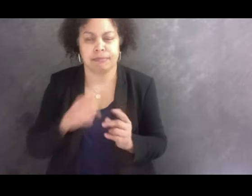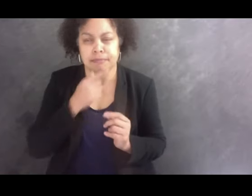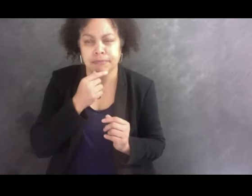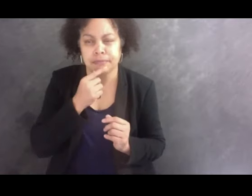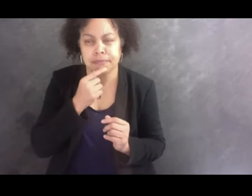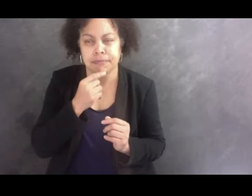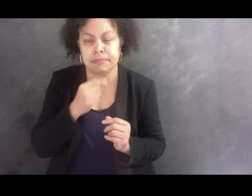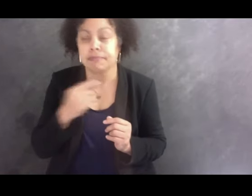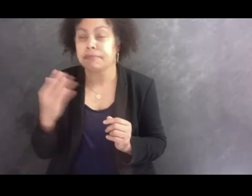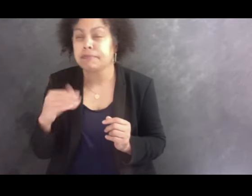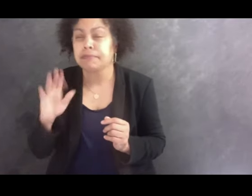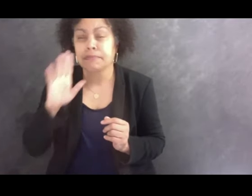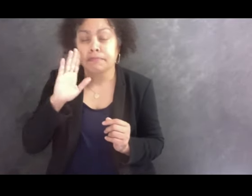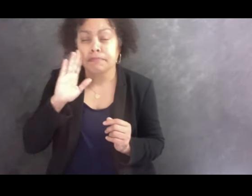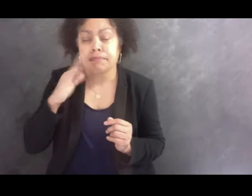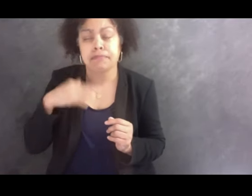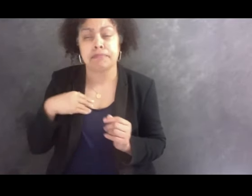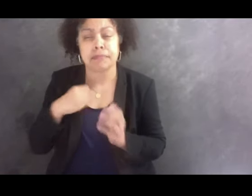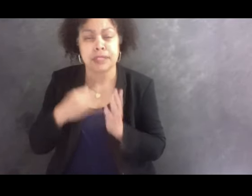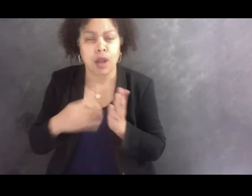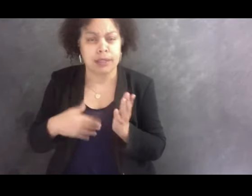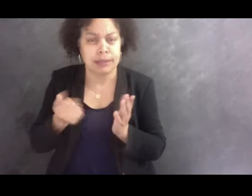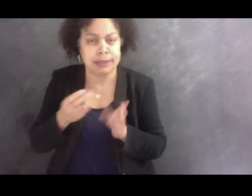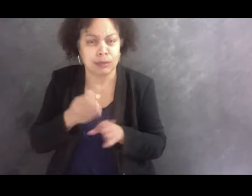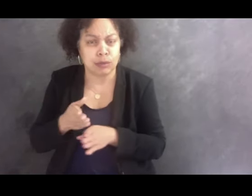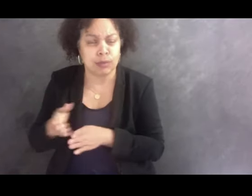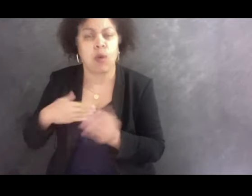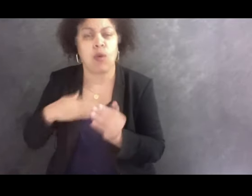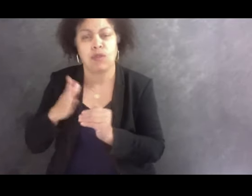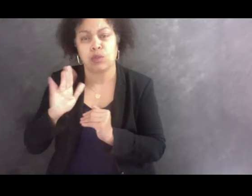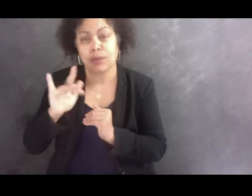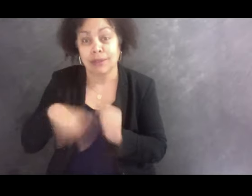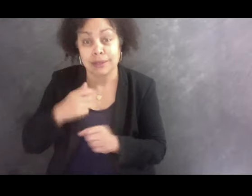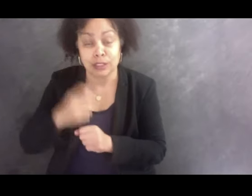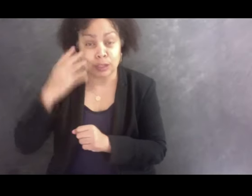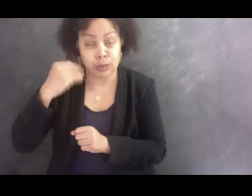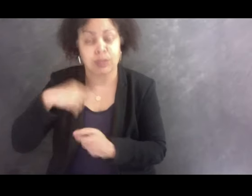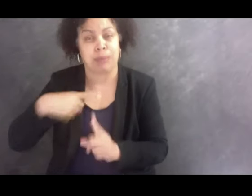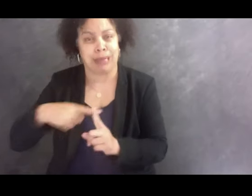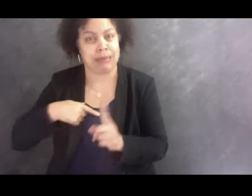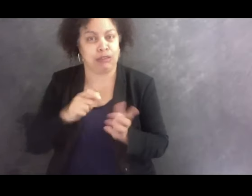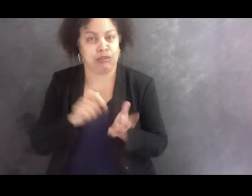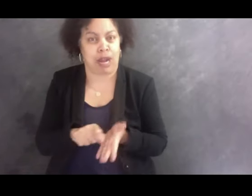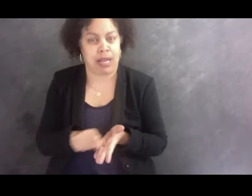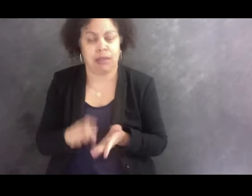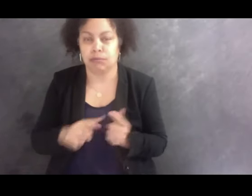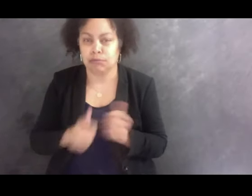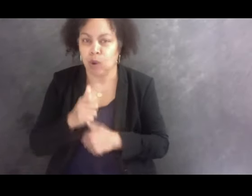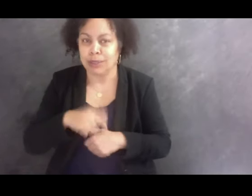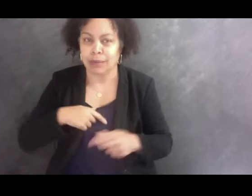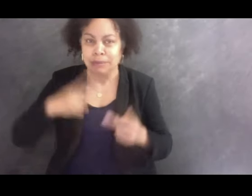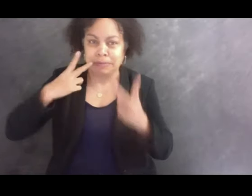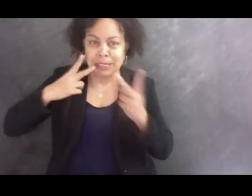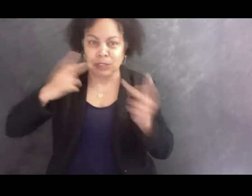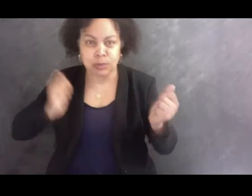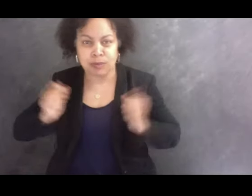Hi, I'm an interdisciplinary artist of 25 plus years experience with some writing credits, but most of my produced work is visual, music, and performance. Am